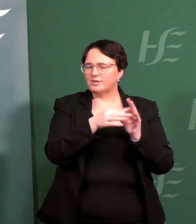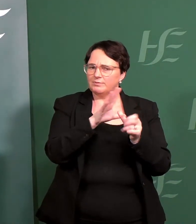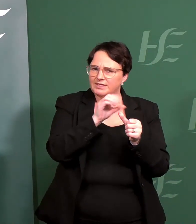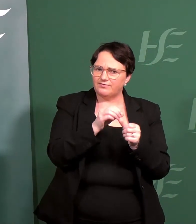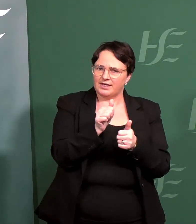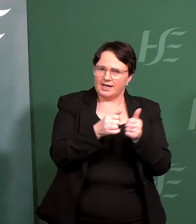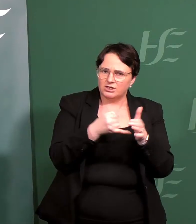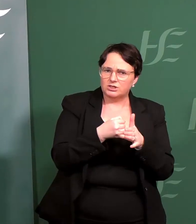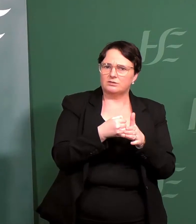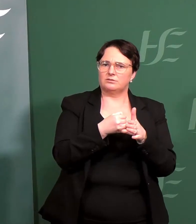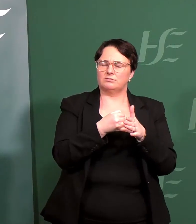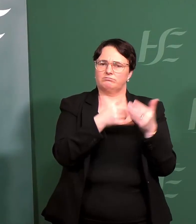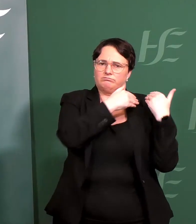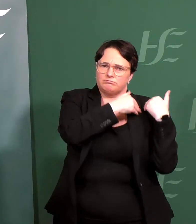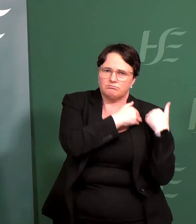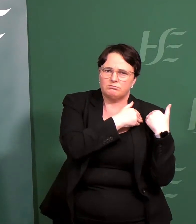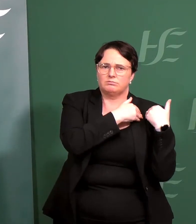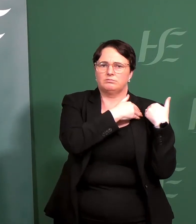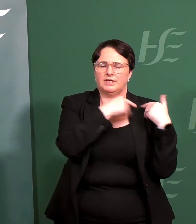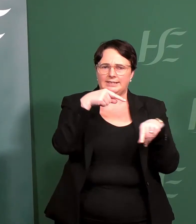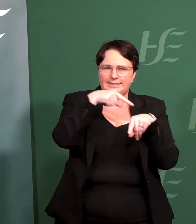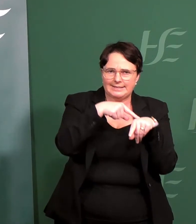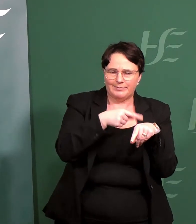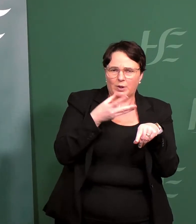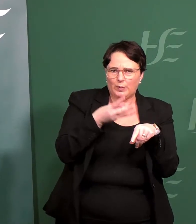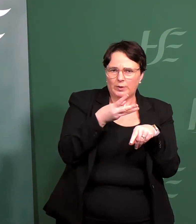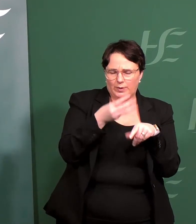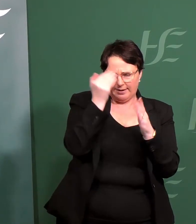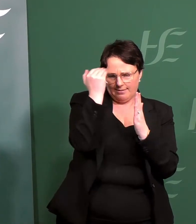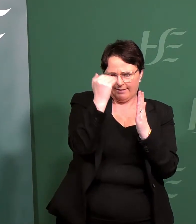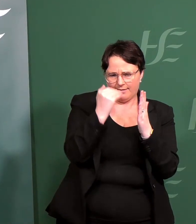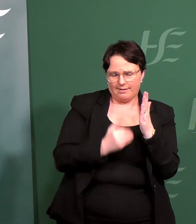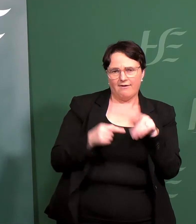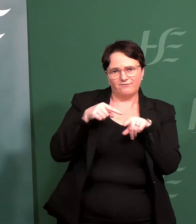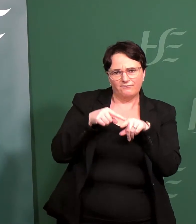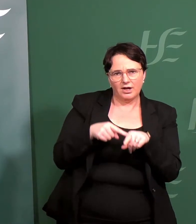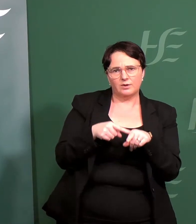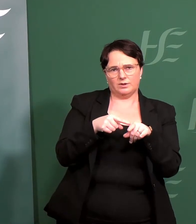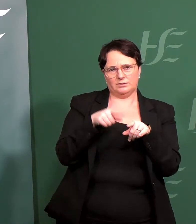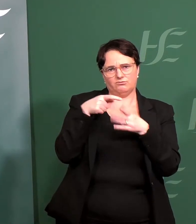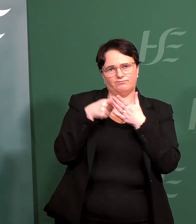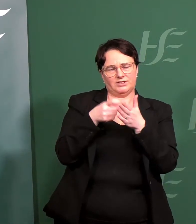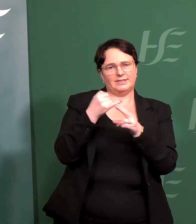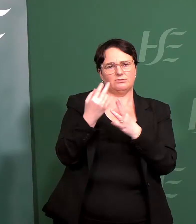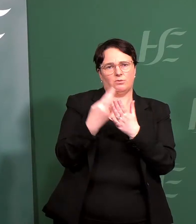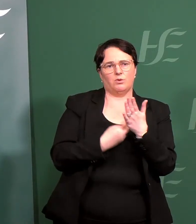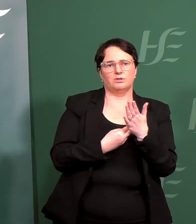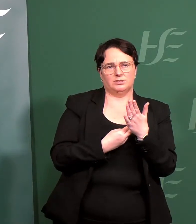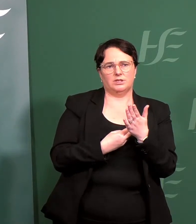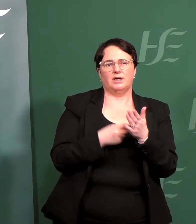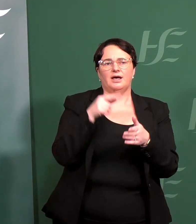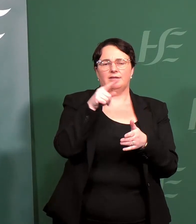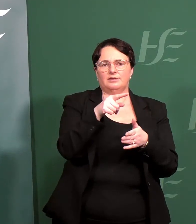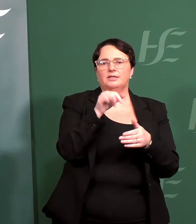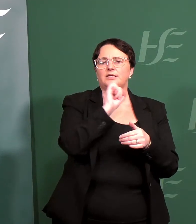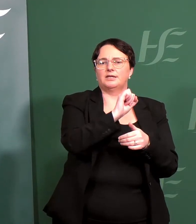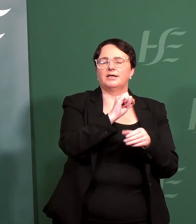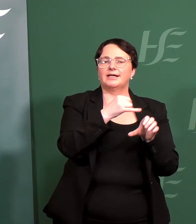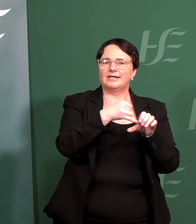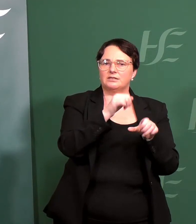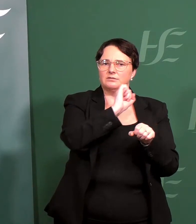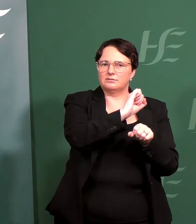ownership and timelines around all of the actions set out in the report. And indeed, the Executive Clinical Director was clearly communicating